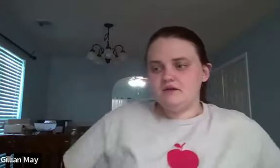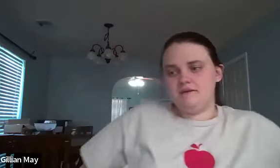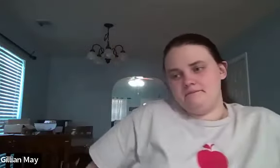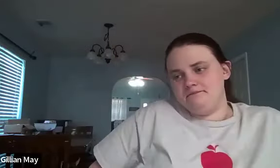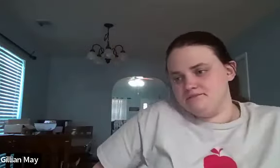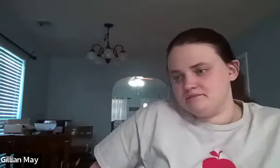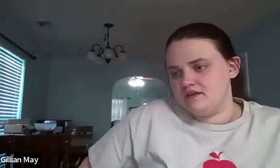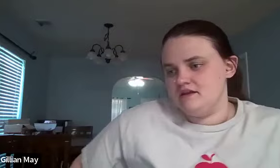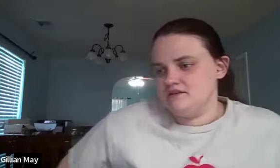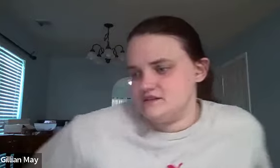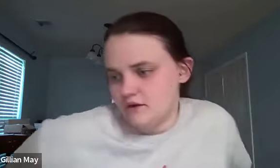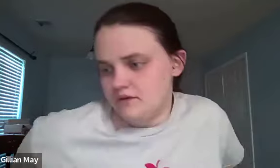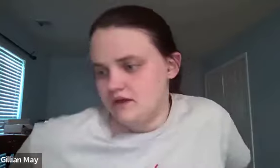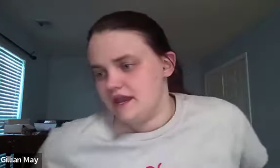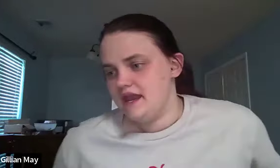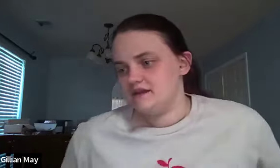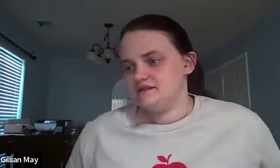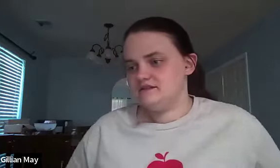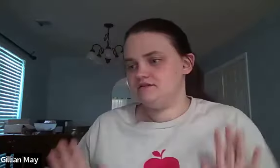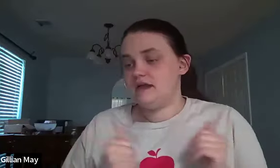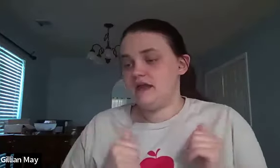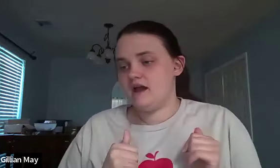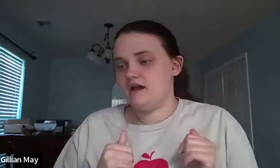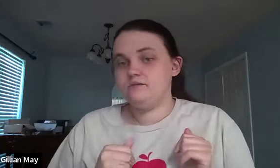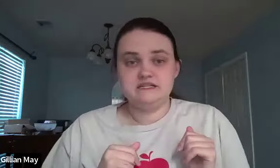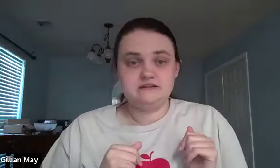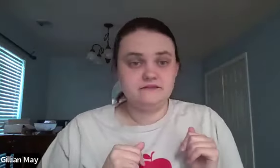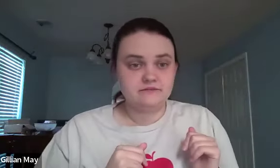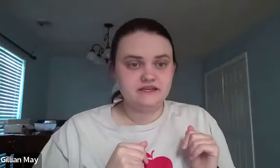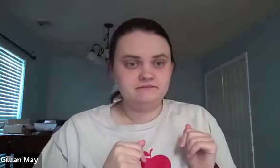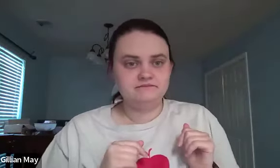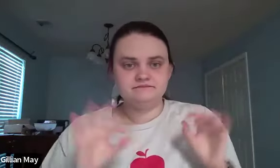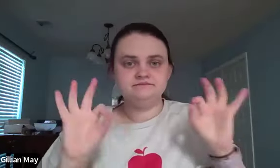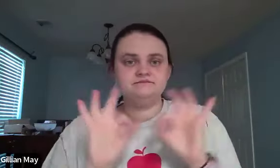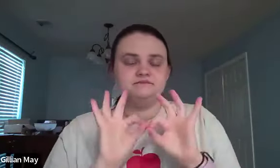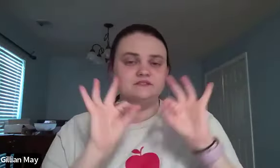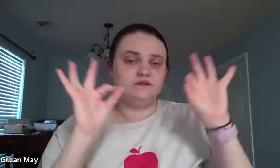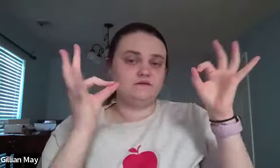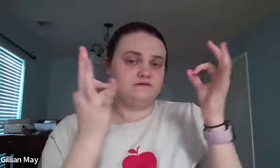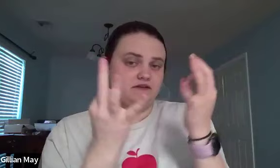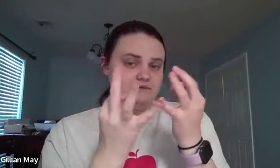Okay, so the next, so we did family. So